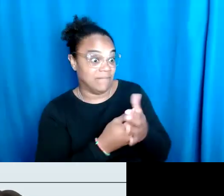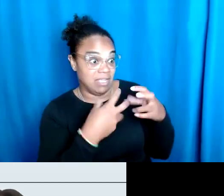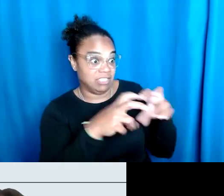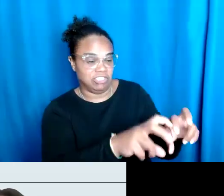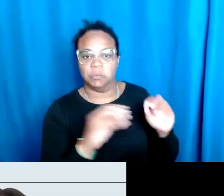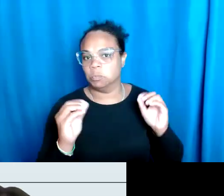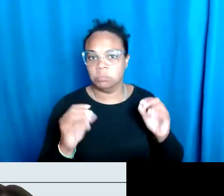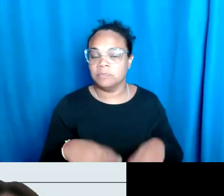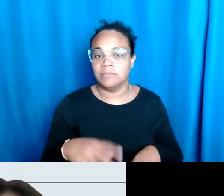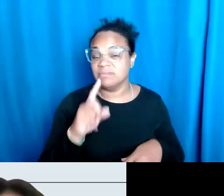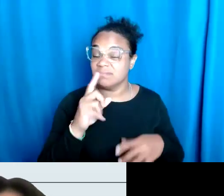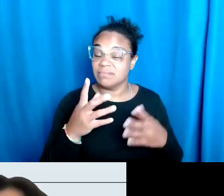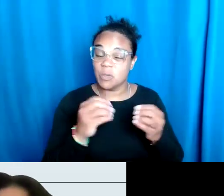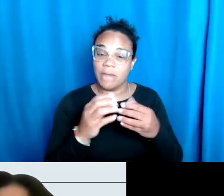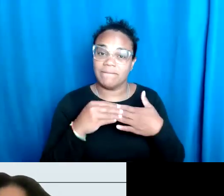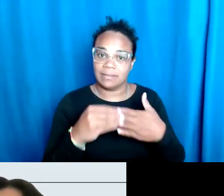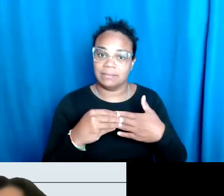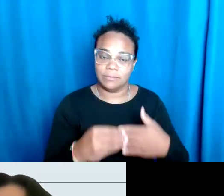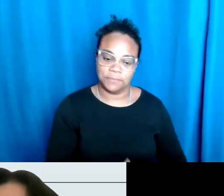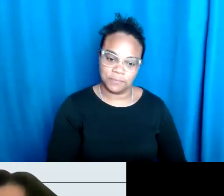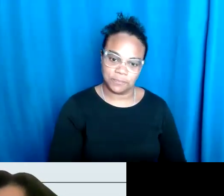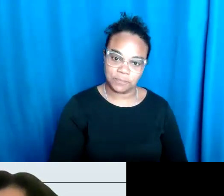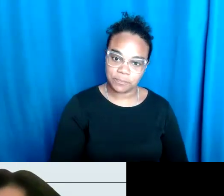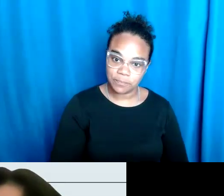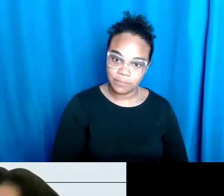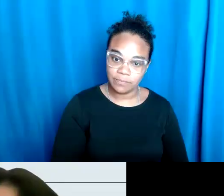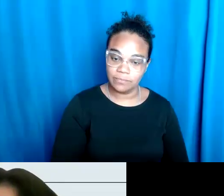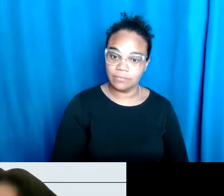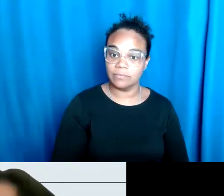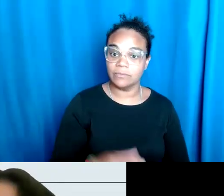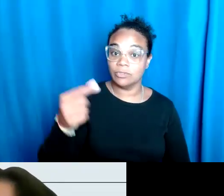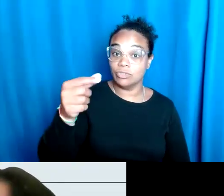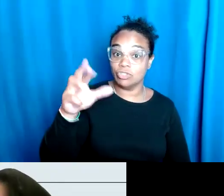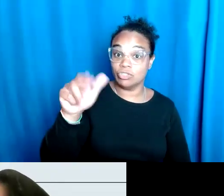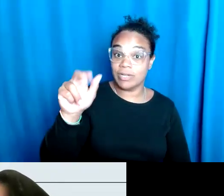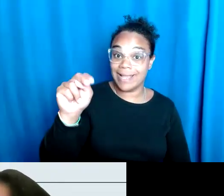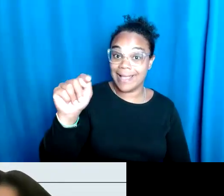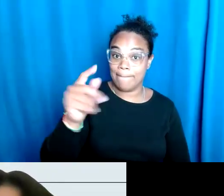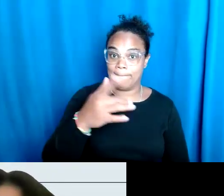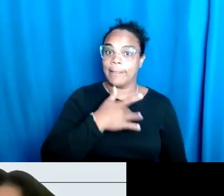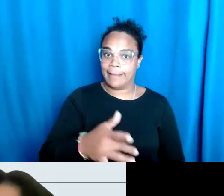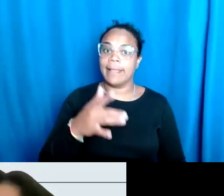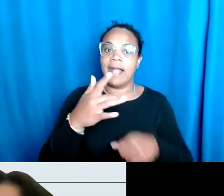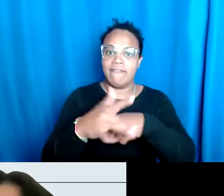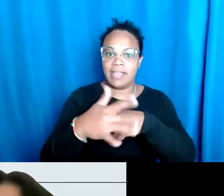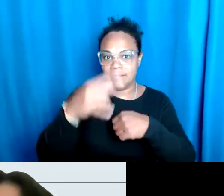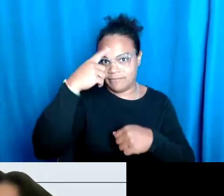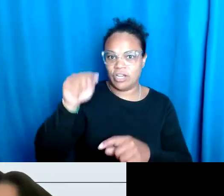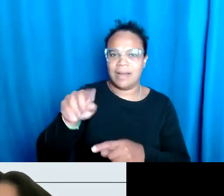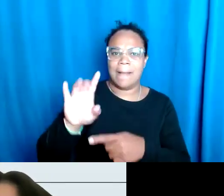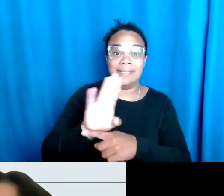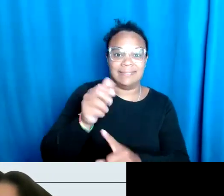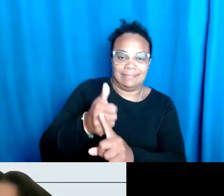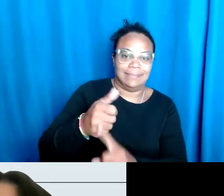it's a little bit more flexible. Grants are typically available to nonprofits,